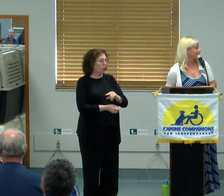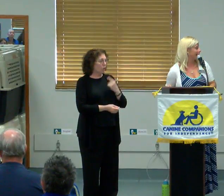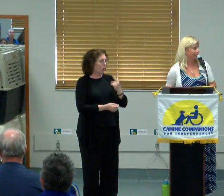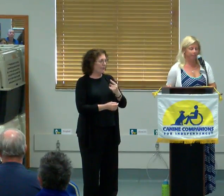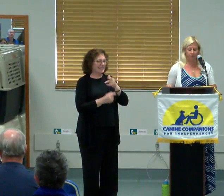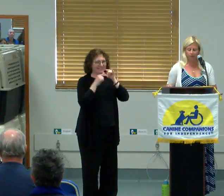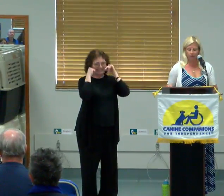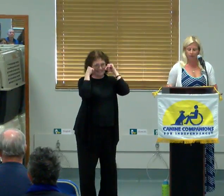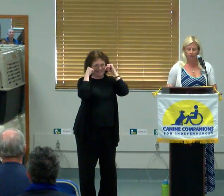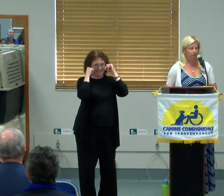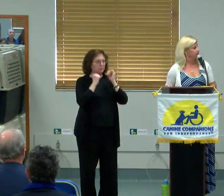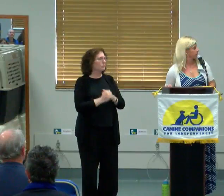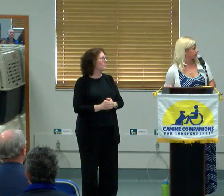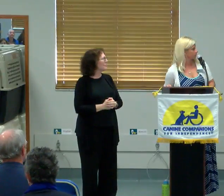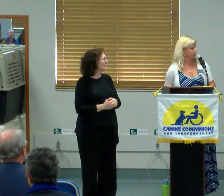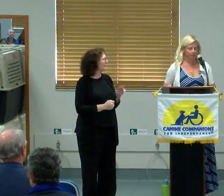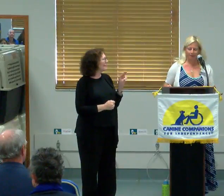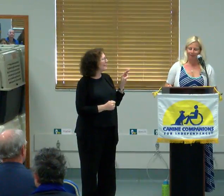be smiling.